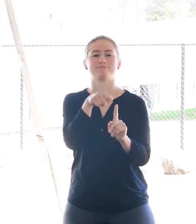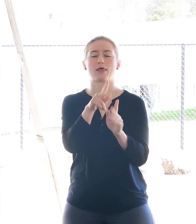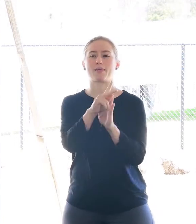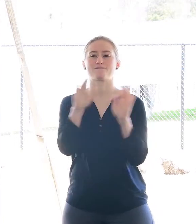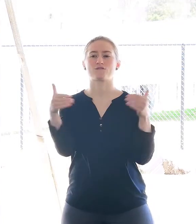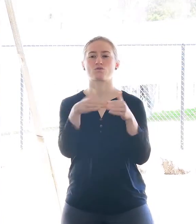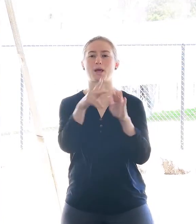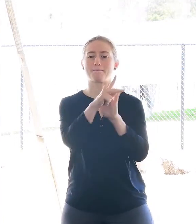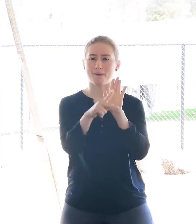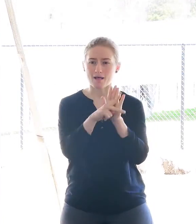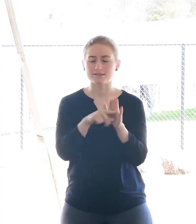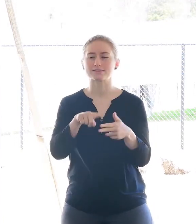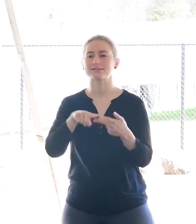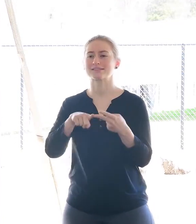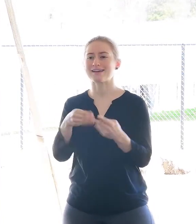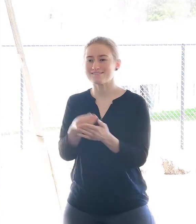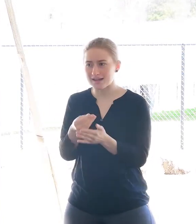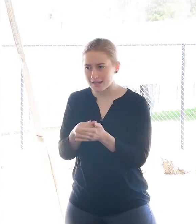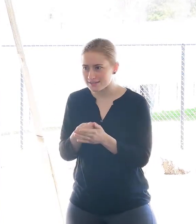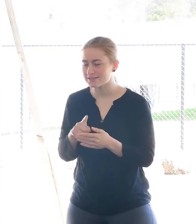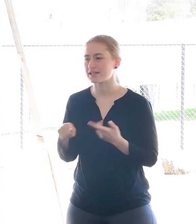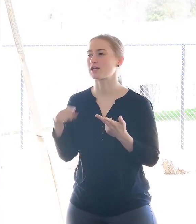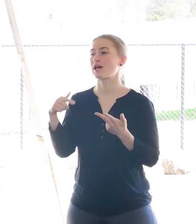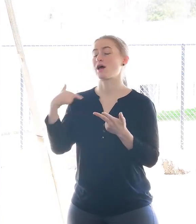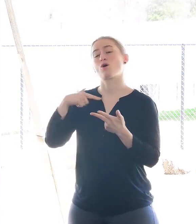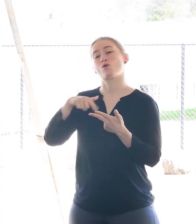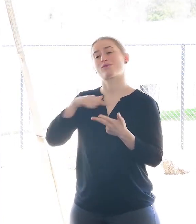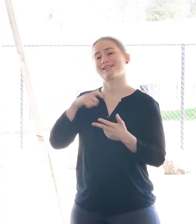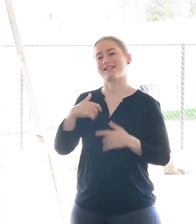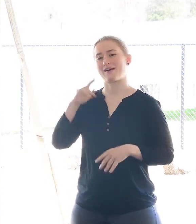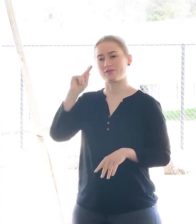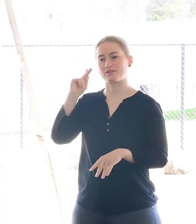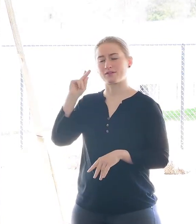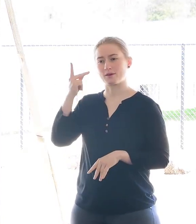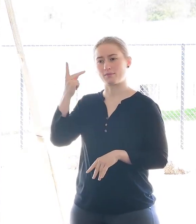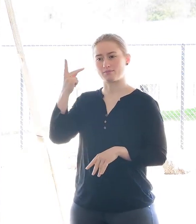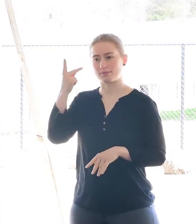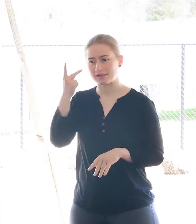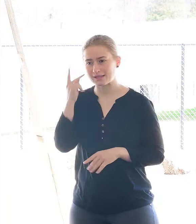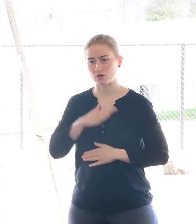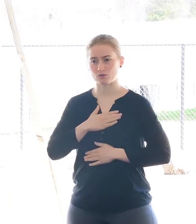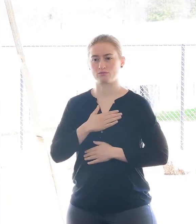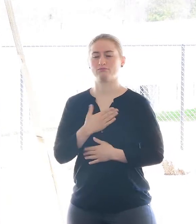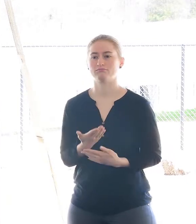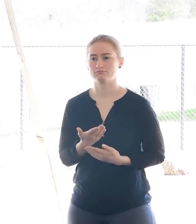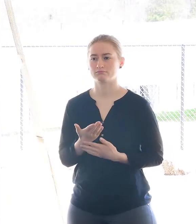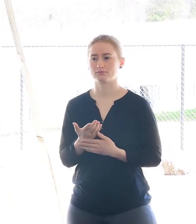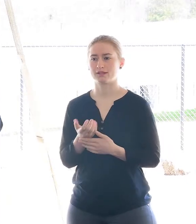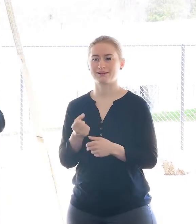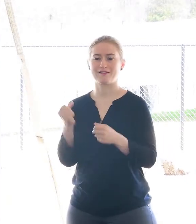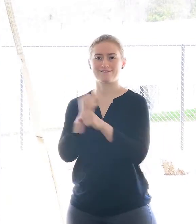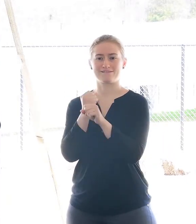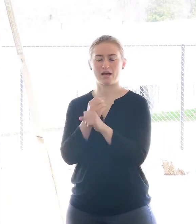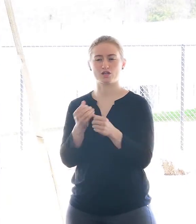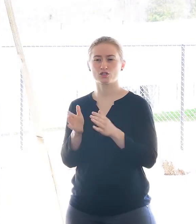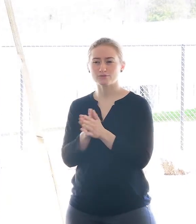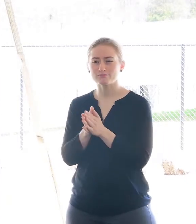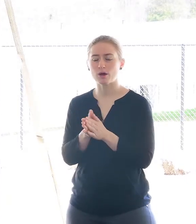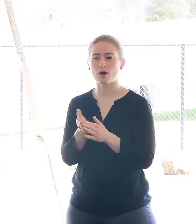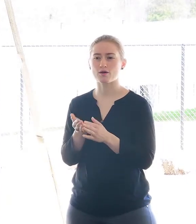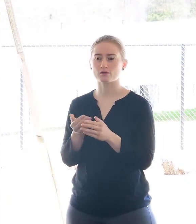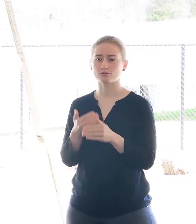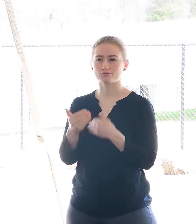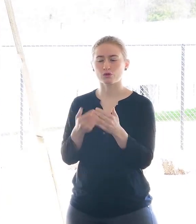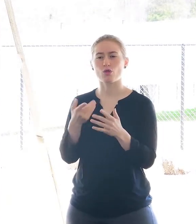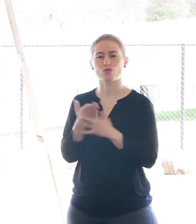need to get the financing right. And we need to have the political will to push through some of the hard decisions. And when we put all those things